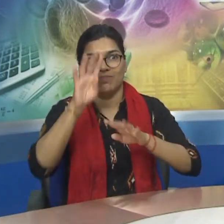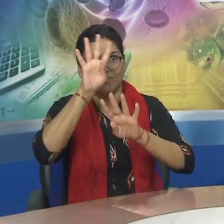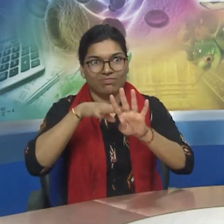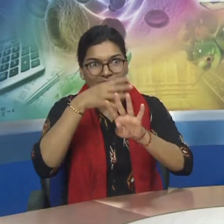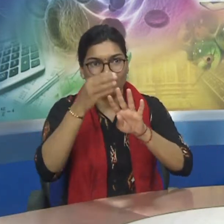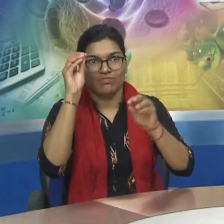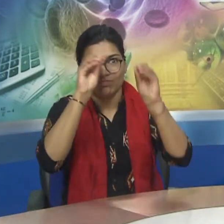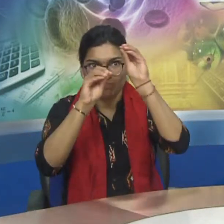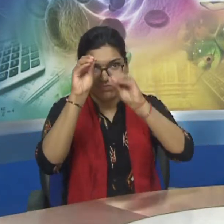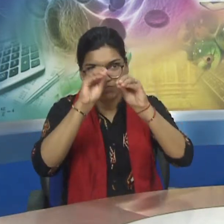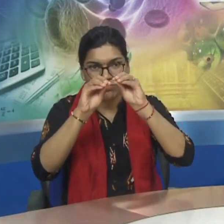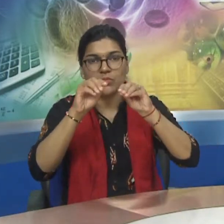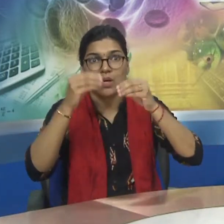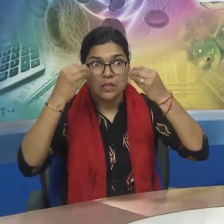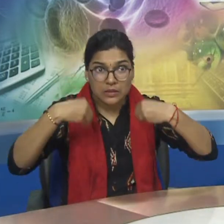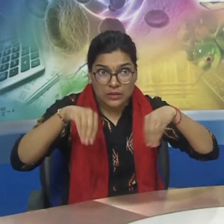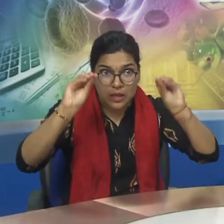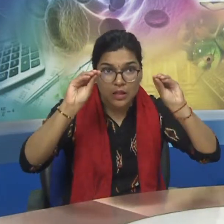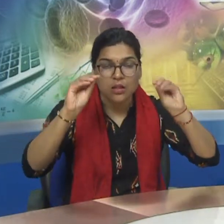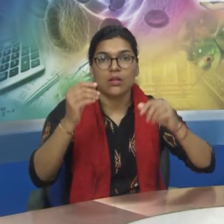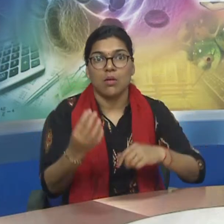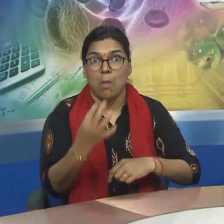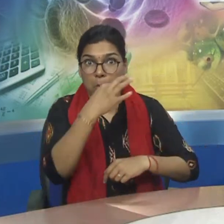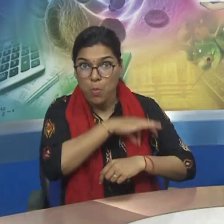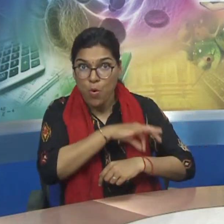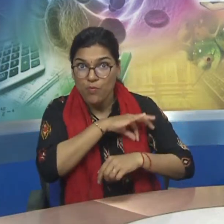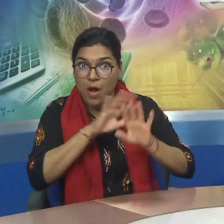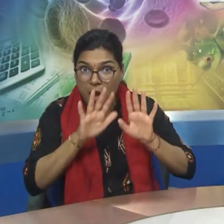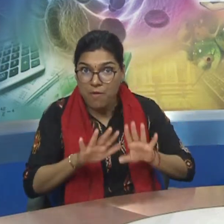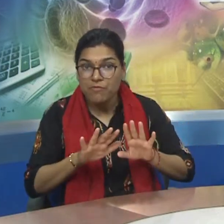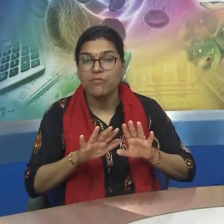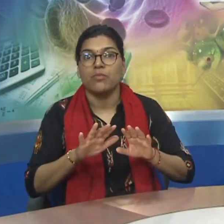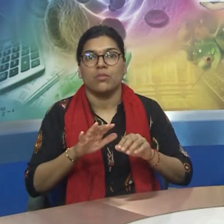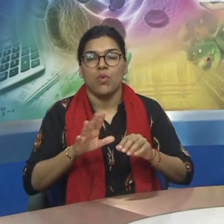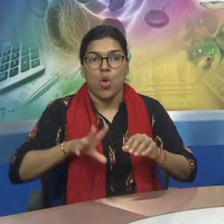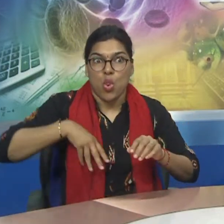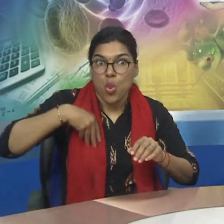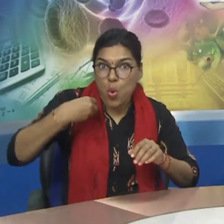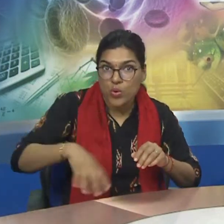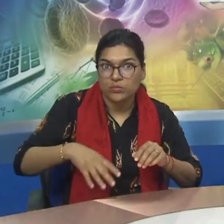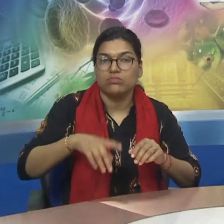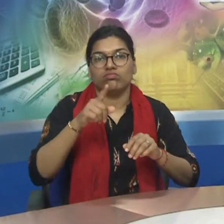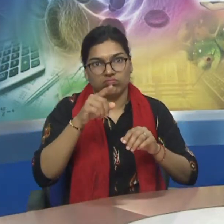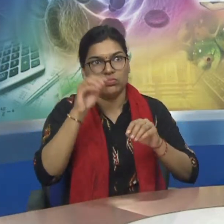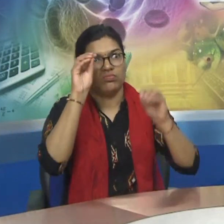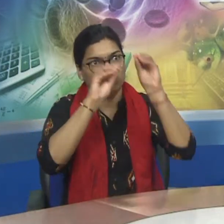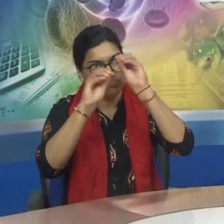business, in data calculation work, profit and loss calculation,